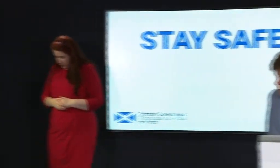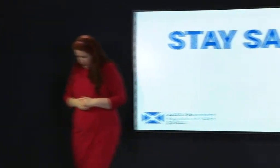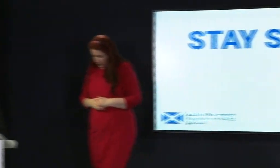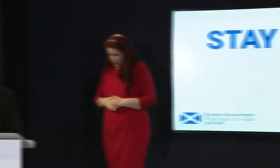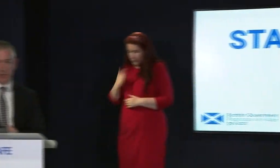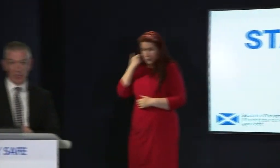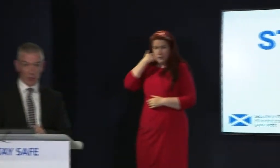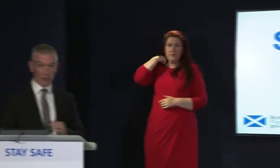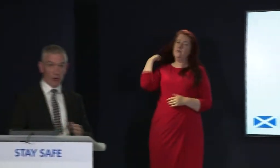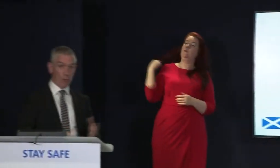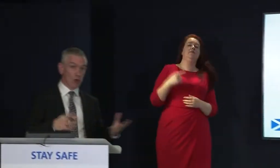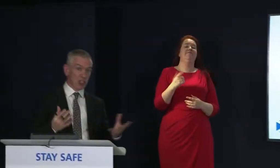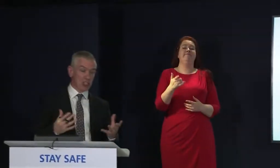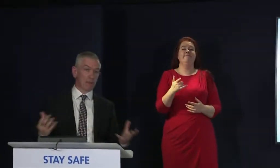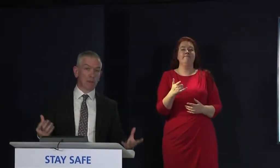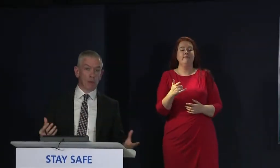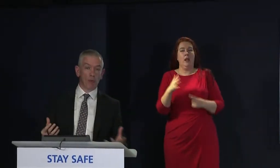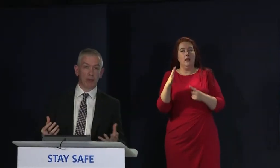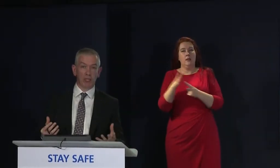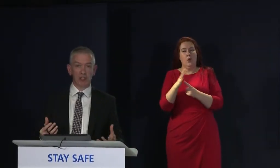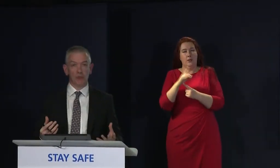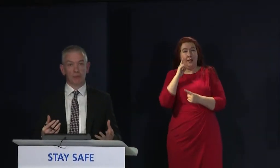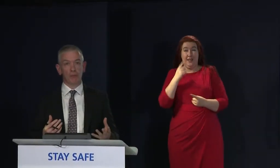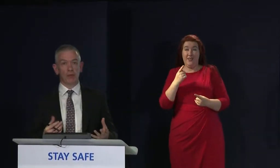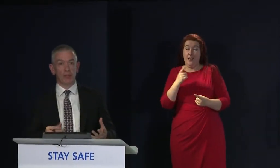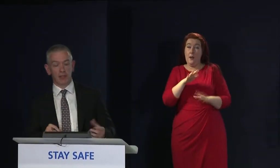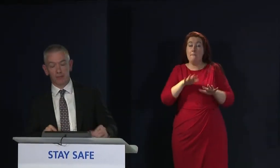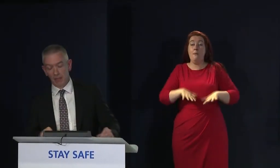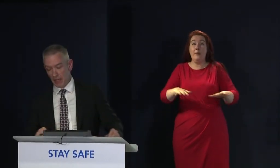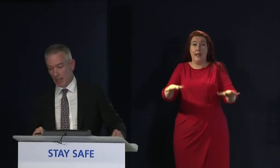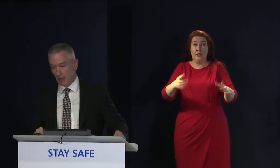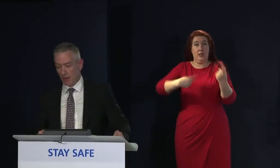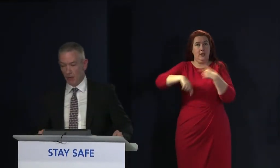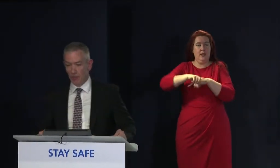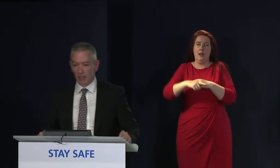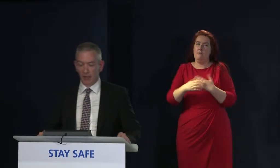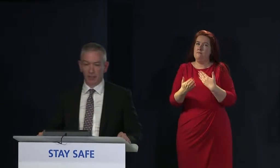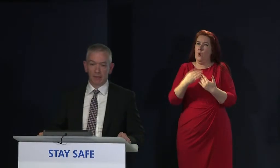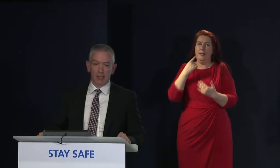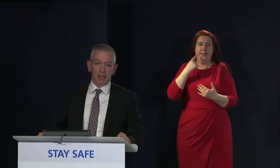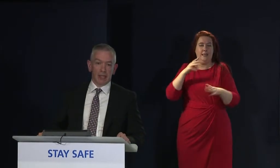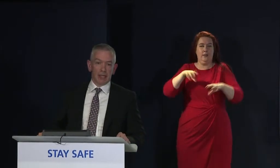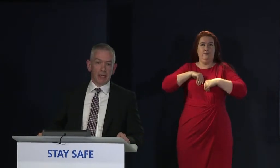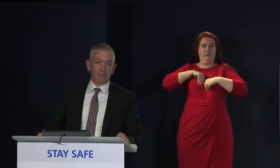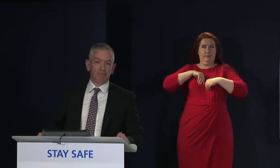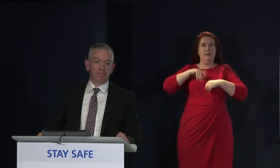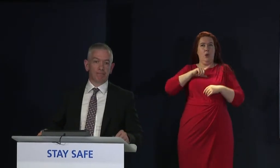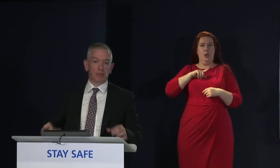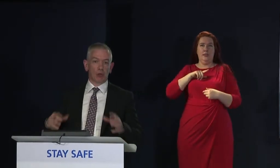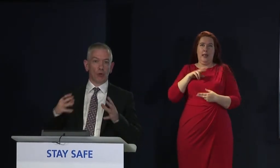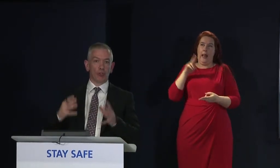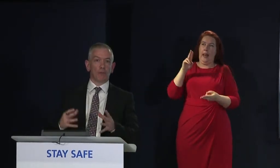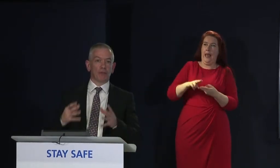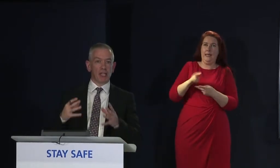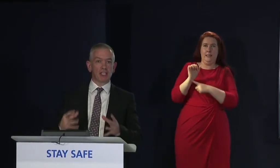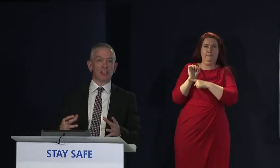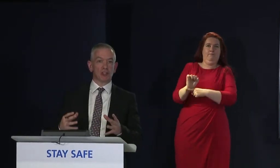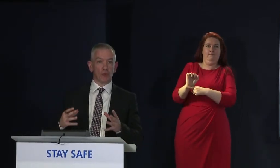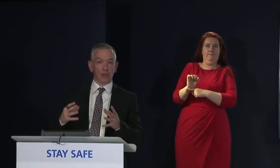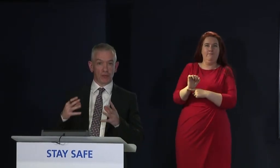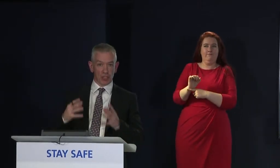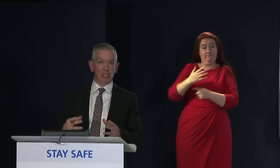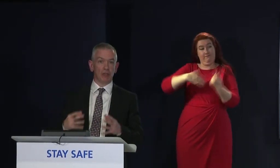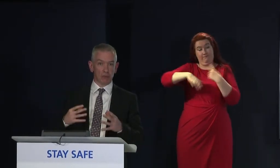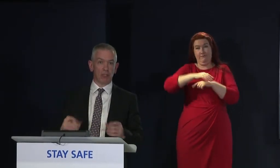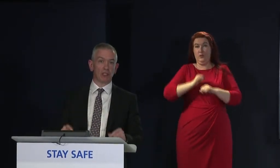really significant that we've got more susceptible population. The, if you like, the lower number of cases